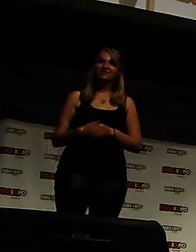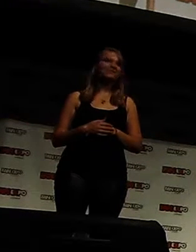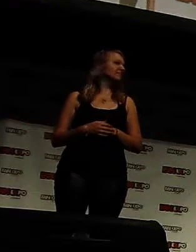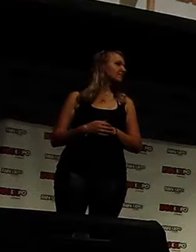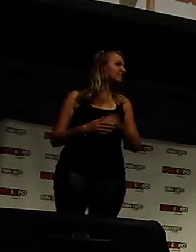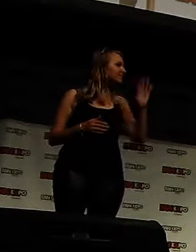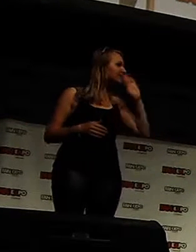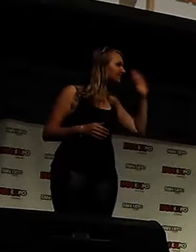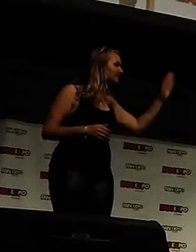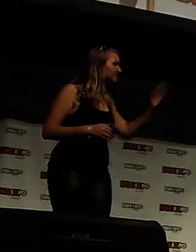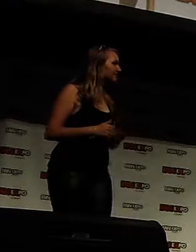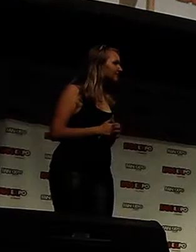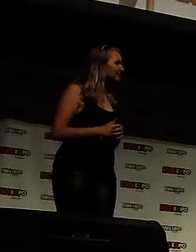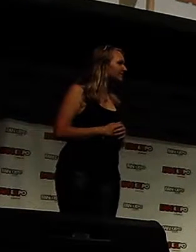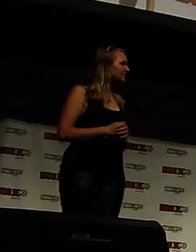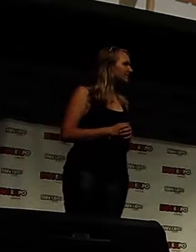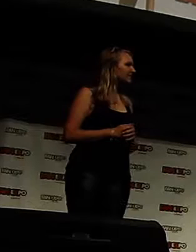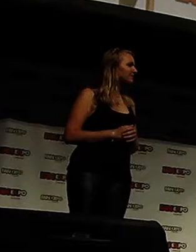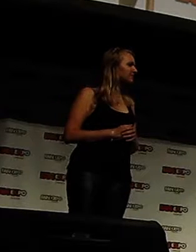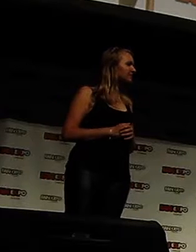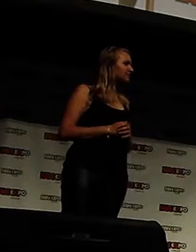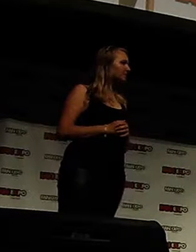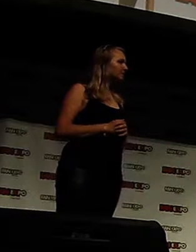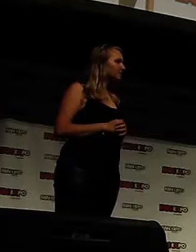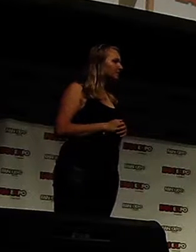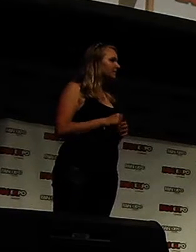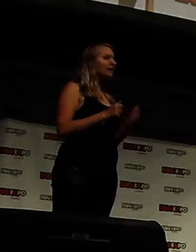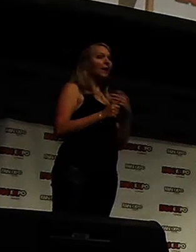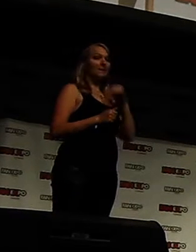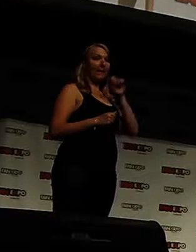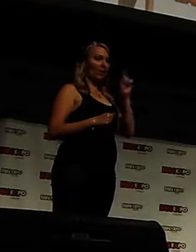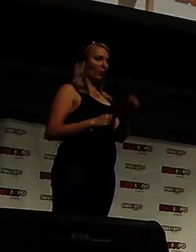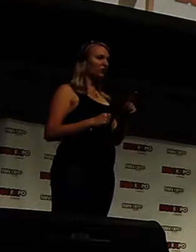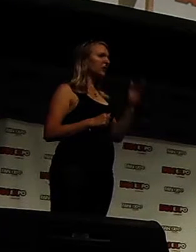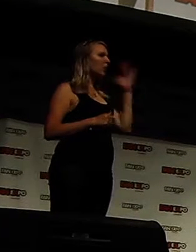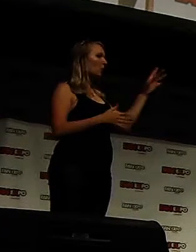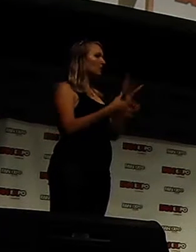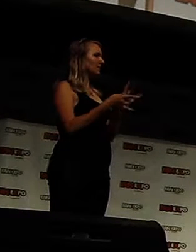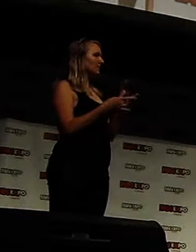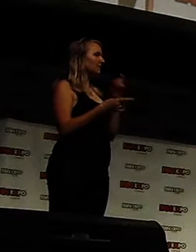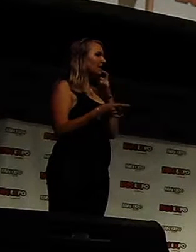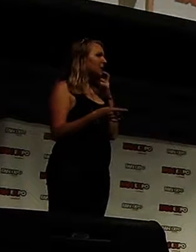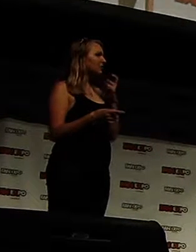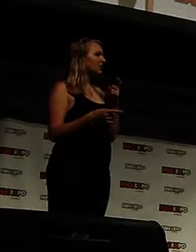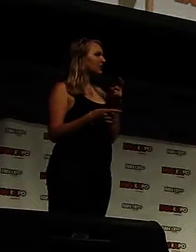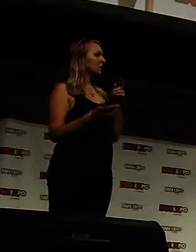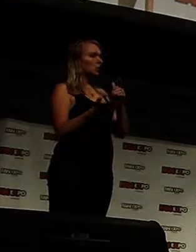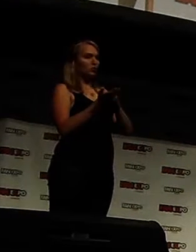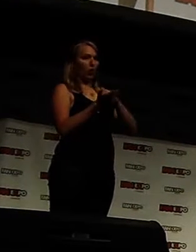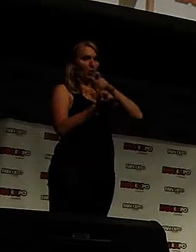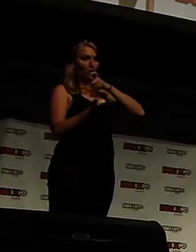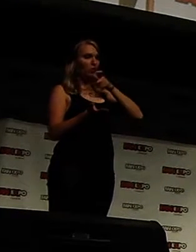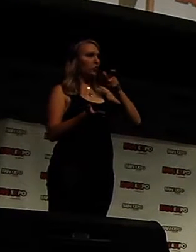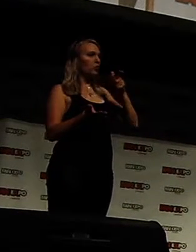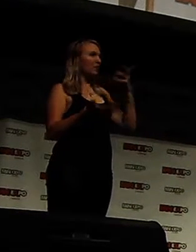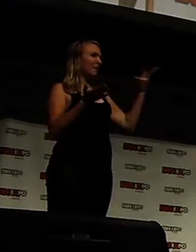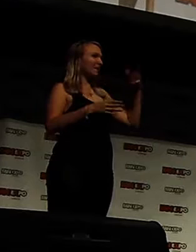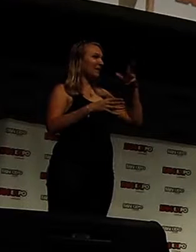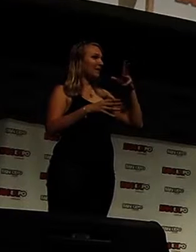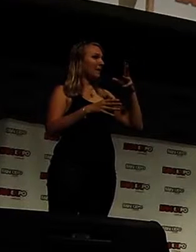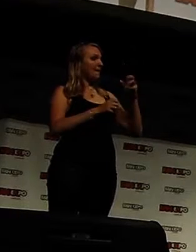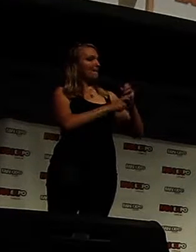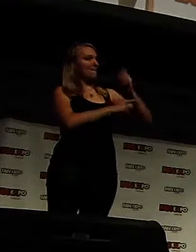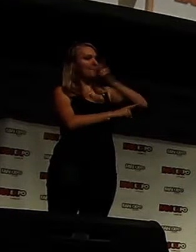Hey there. Hello. My question is, I know you mentioned that after you were doing Doctor Who that you wanted to possibly go back into musical